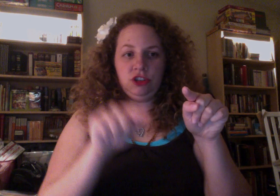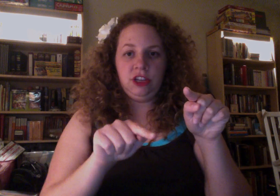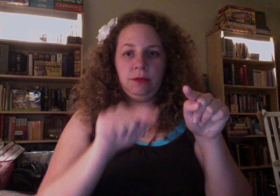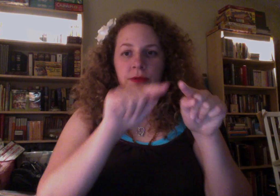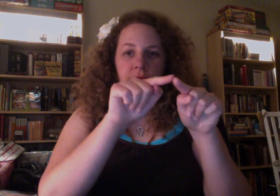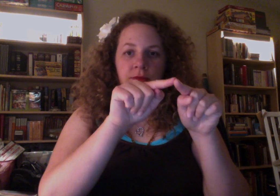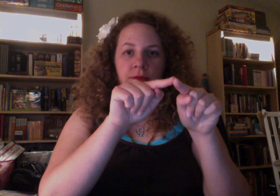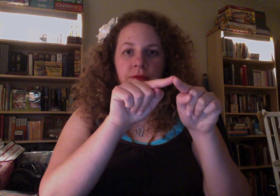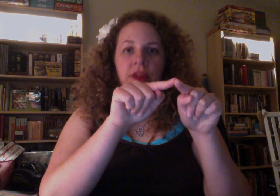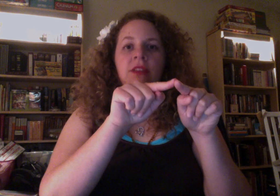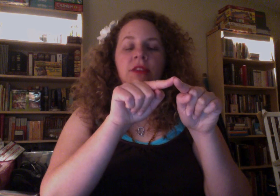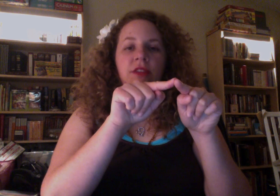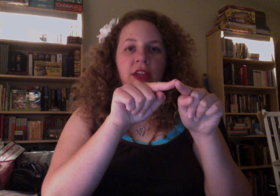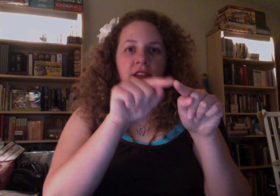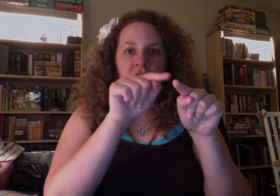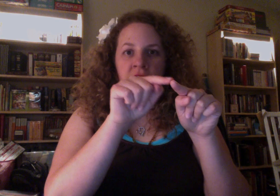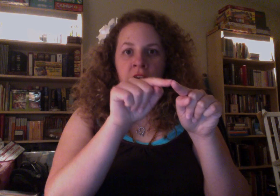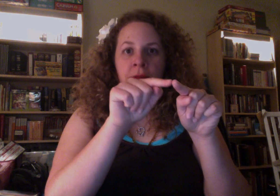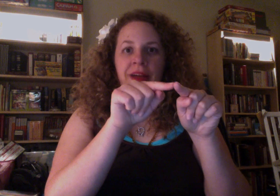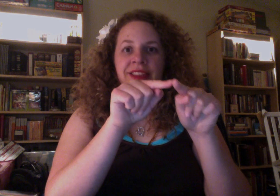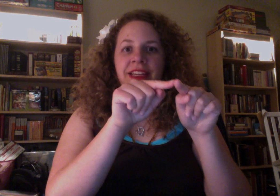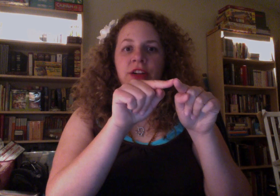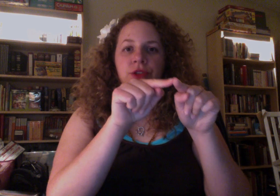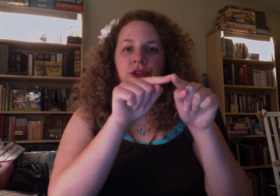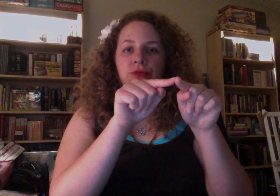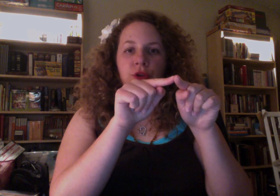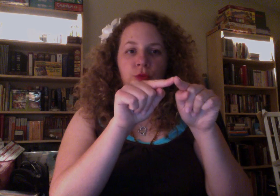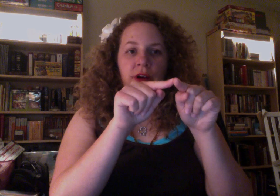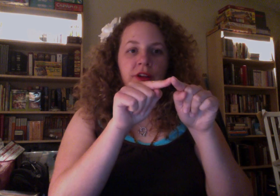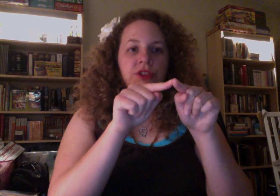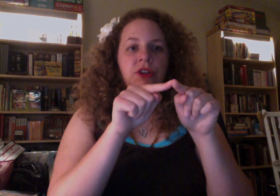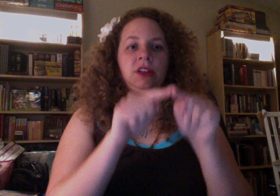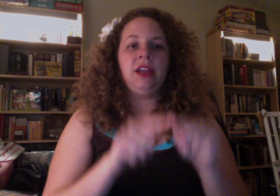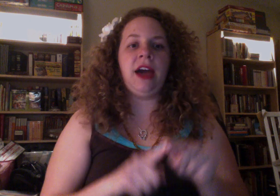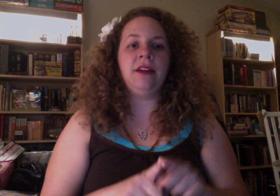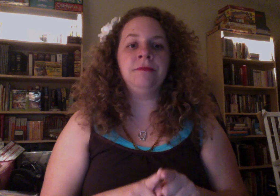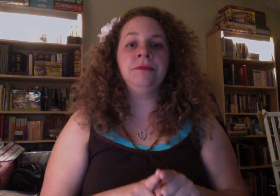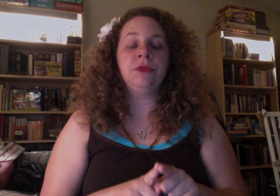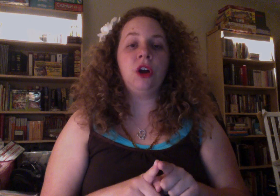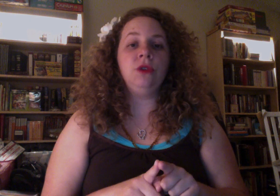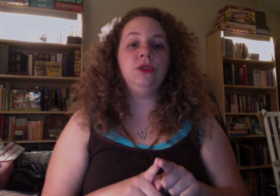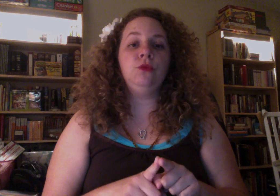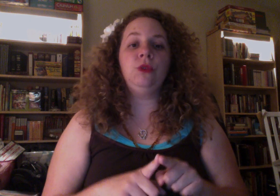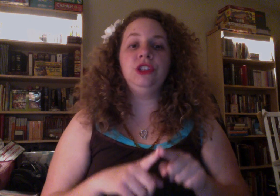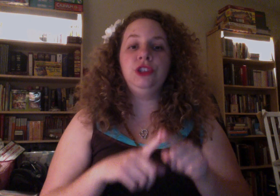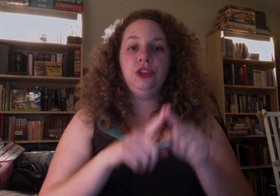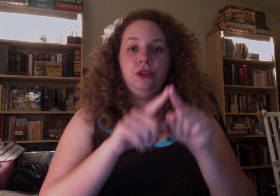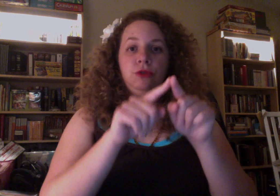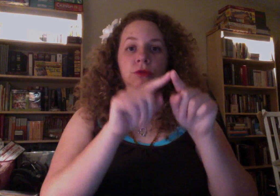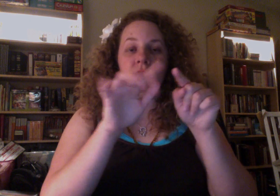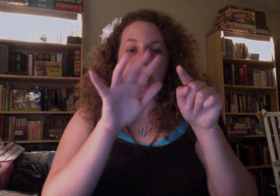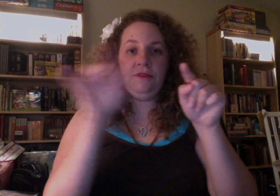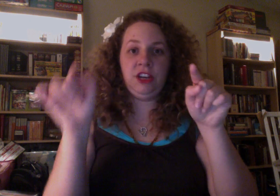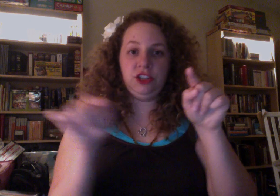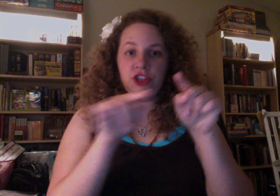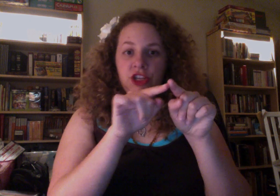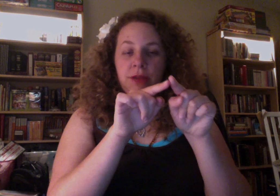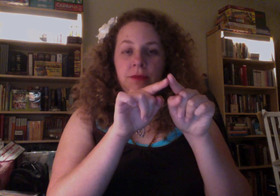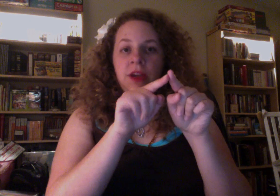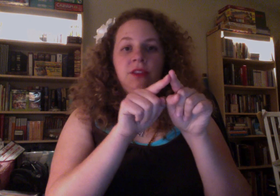shape, then I can come back to here so you know where I started at. Also, once you have finished the shape, this